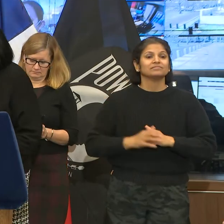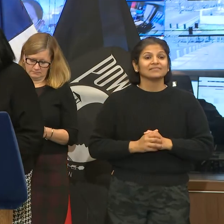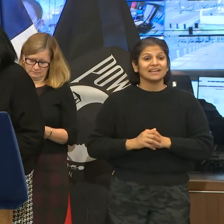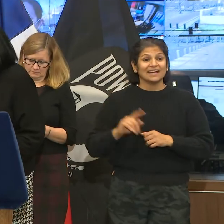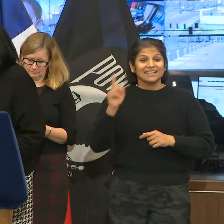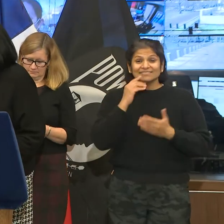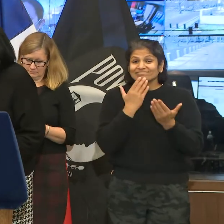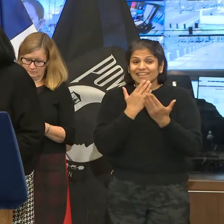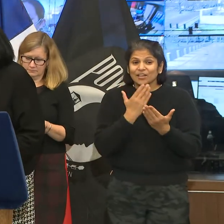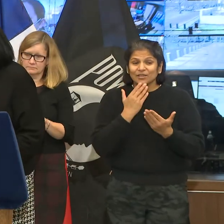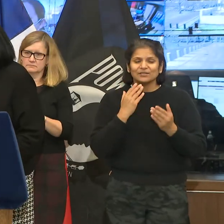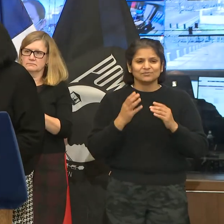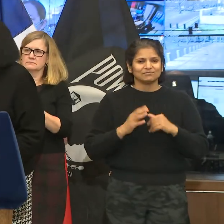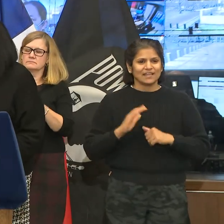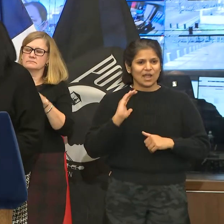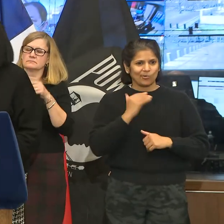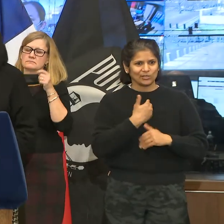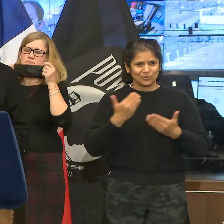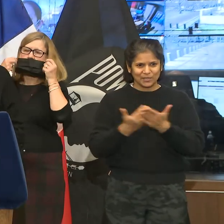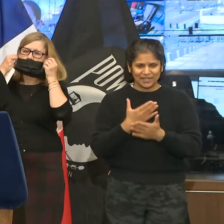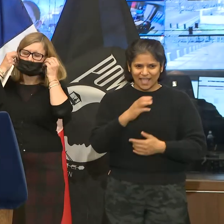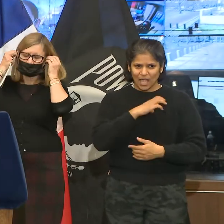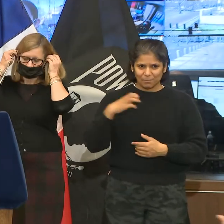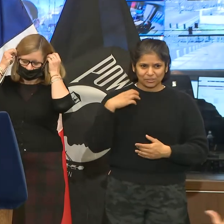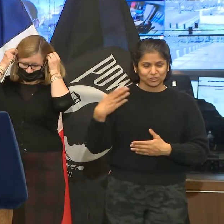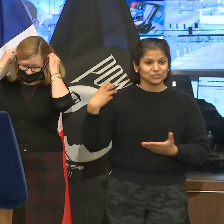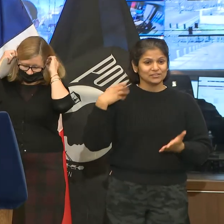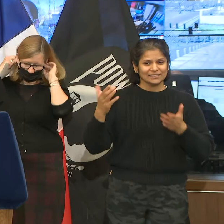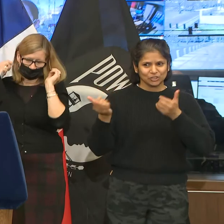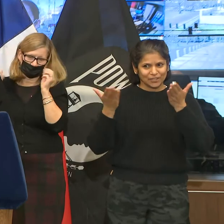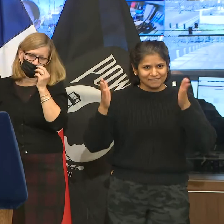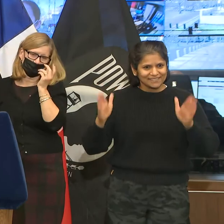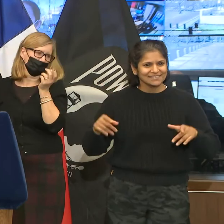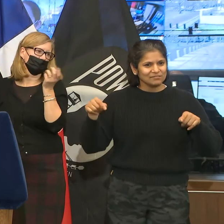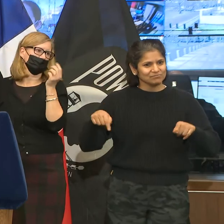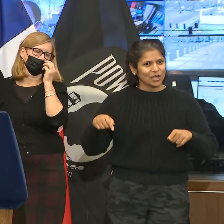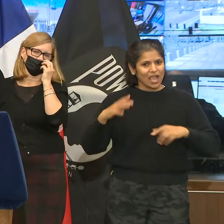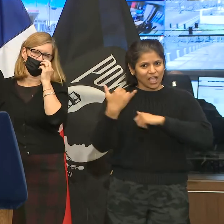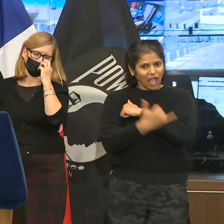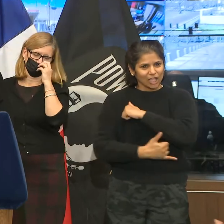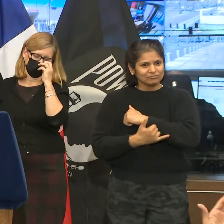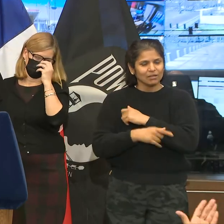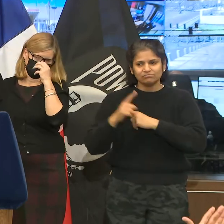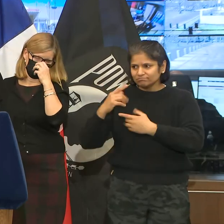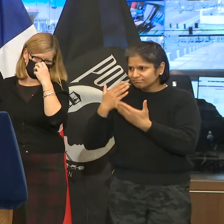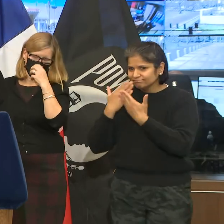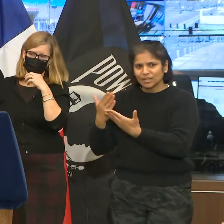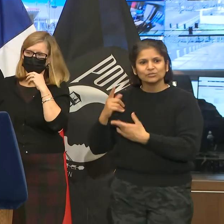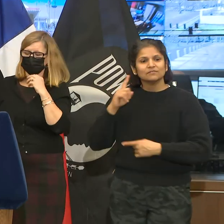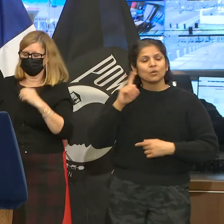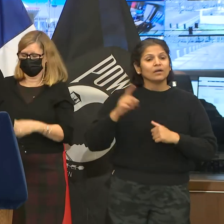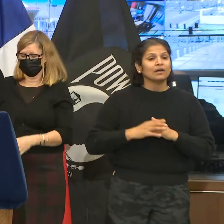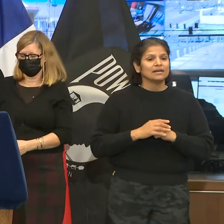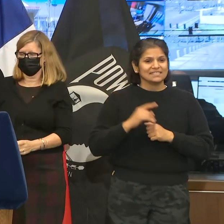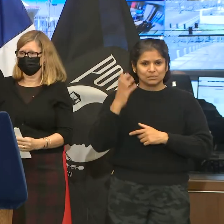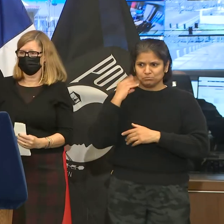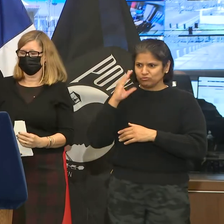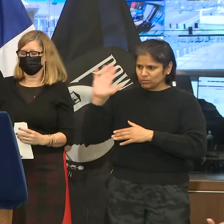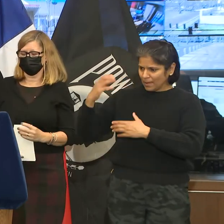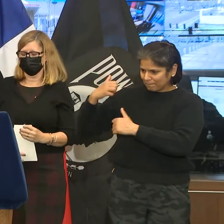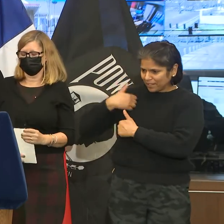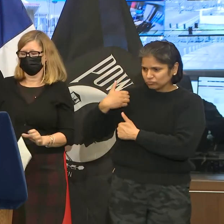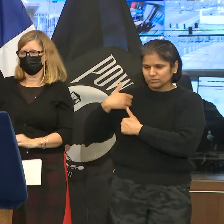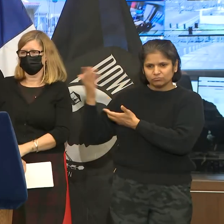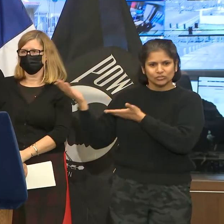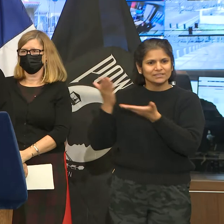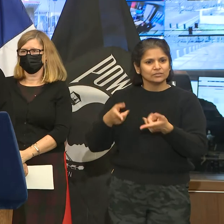new commissioner for his service to this country. It is truly appreciated. I stand here as a councilwoman and also as the